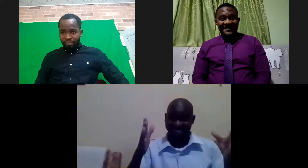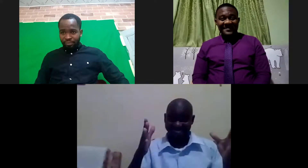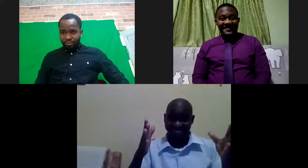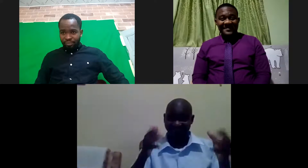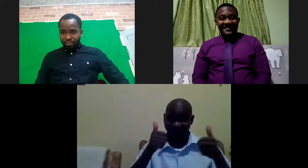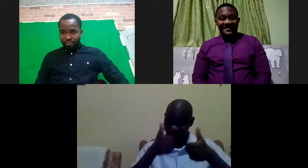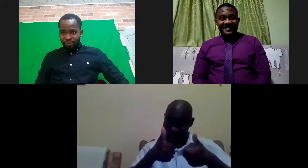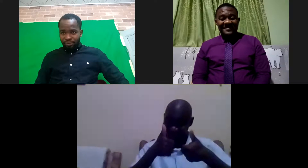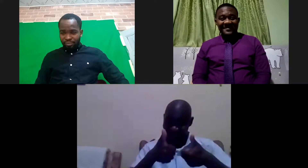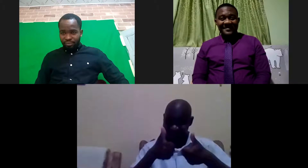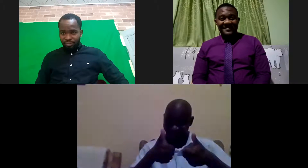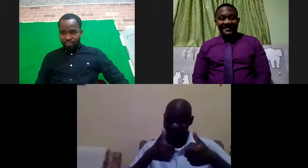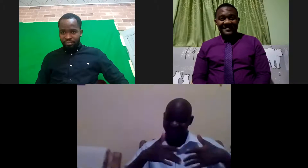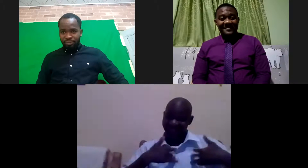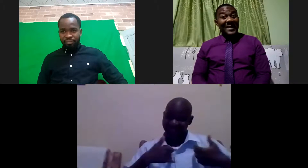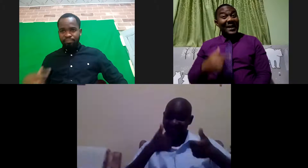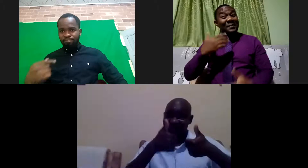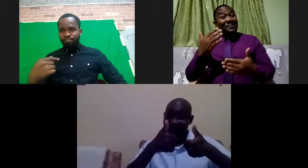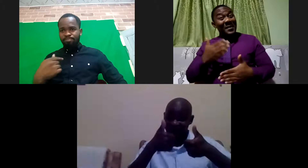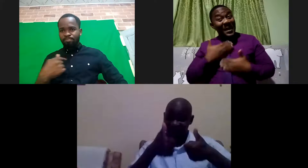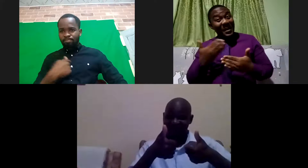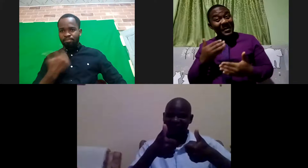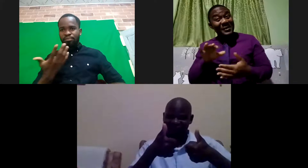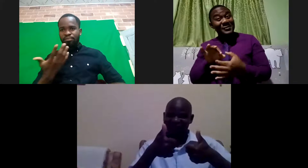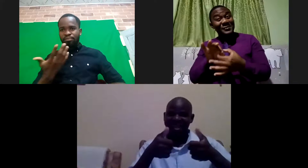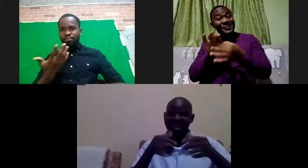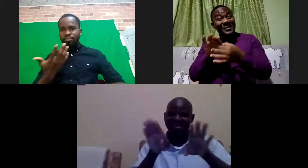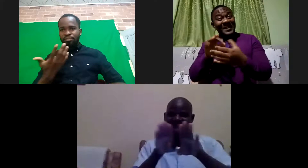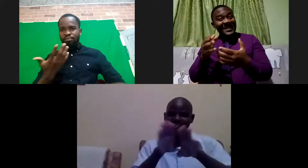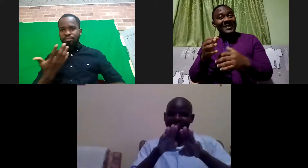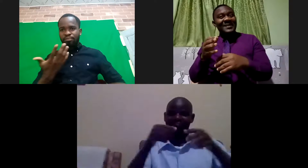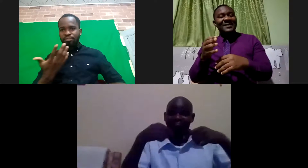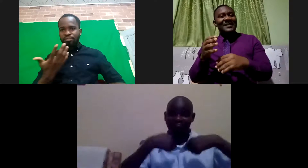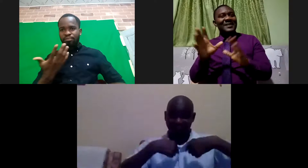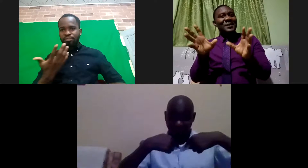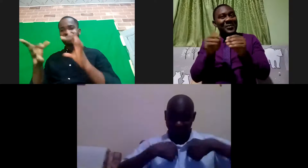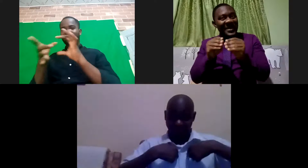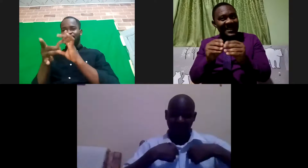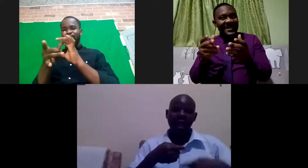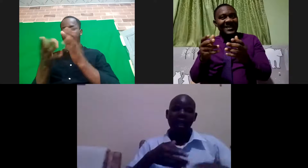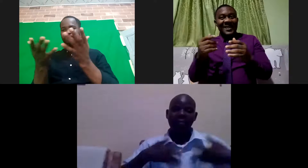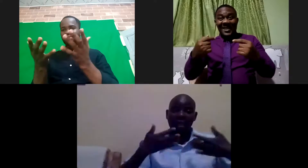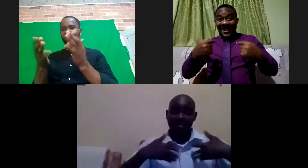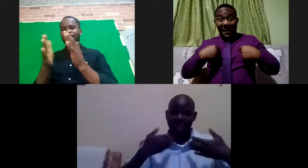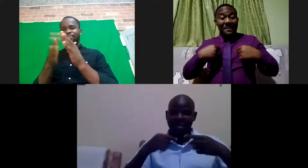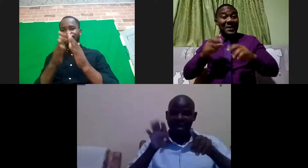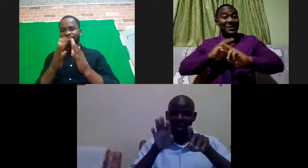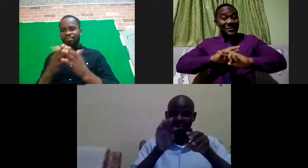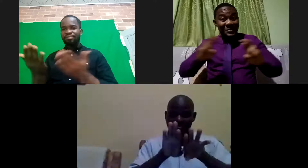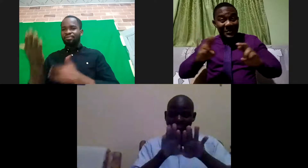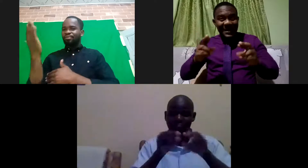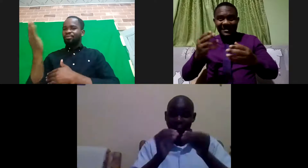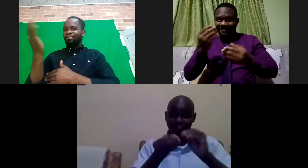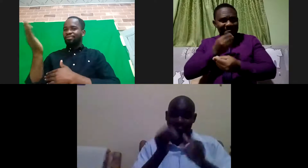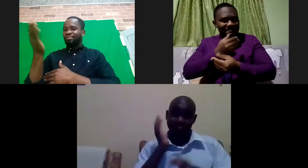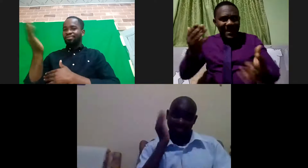Yeah, I'm so happy now to join you in this conference, and I'm ready to make a presentation right